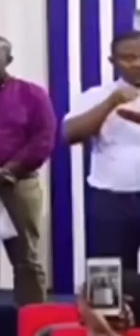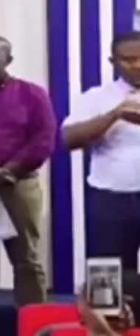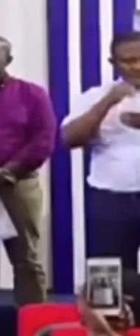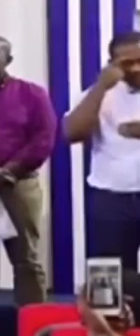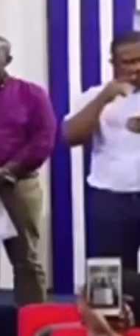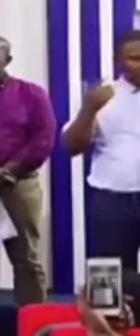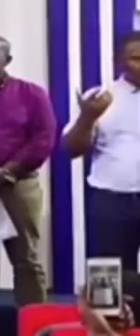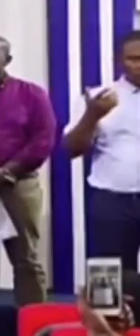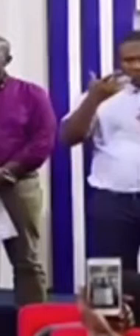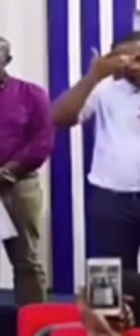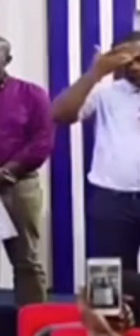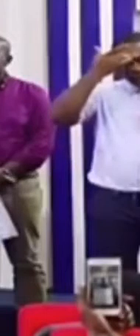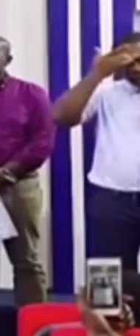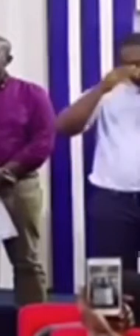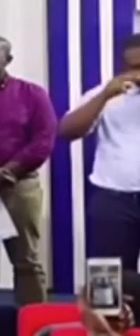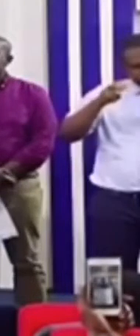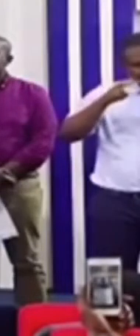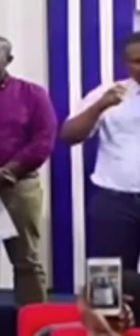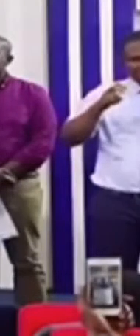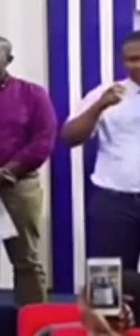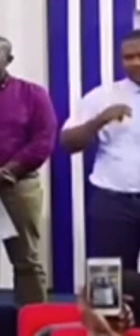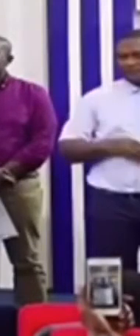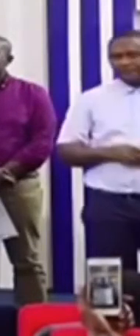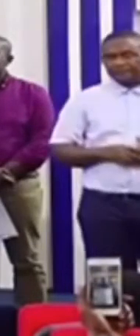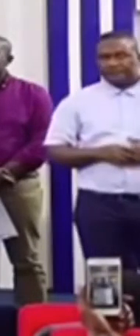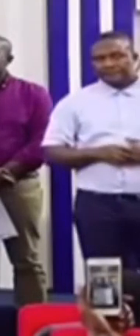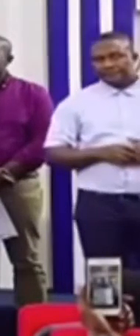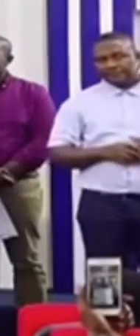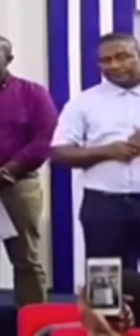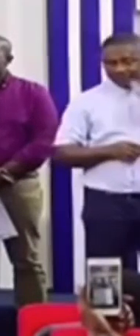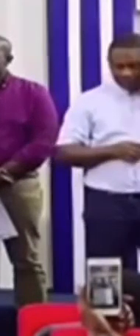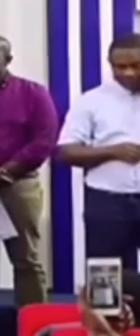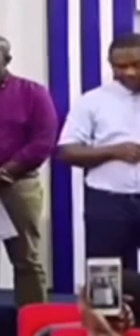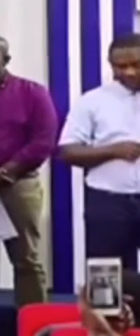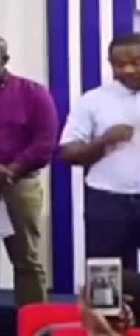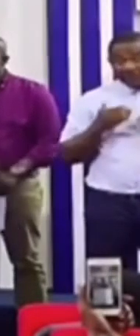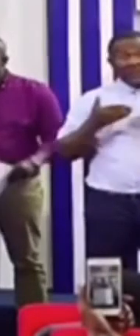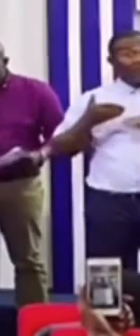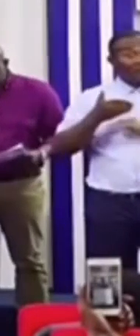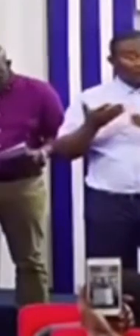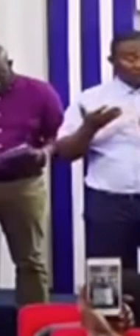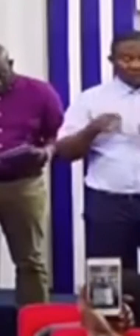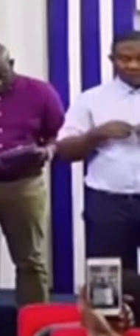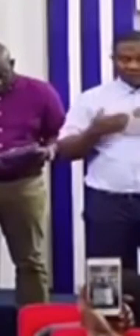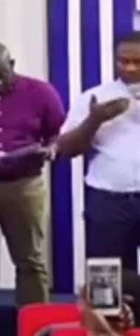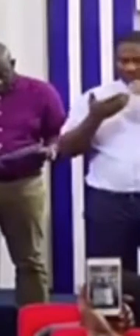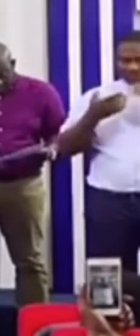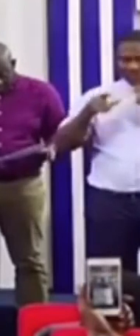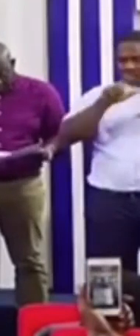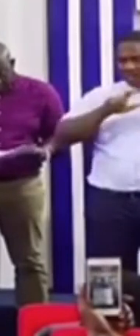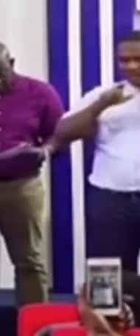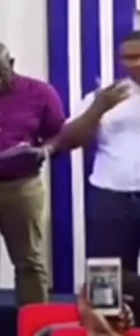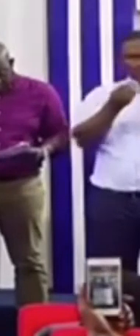KCR for research. And within a short time, the lab reported back to